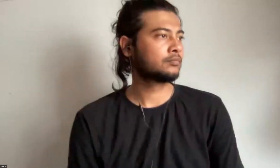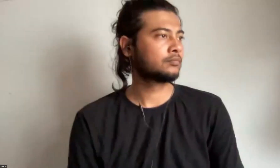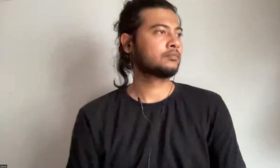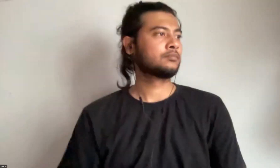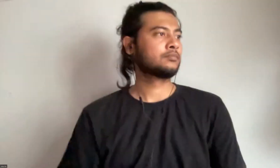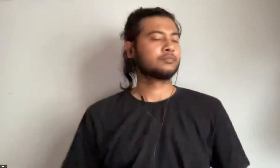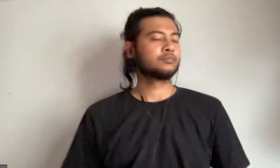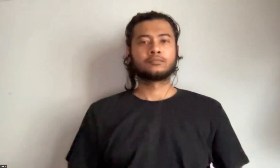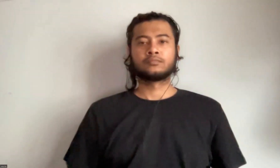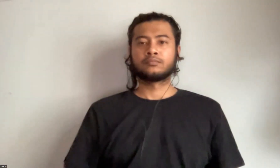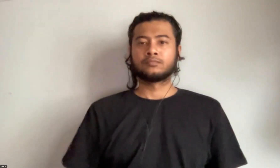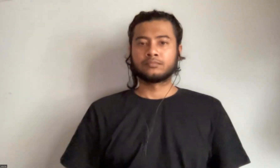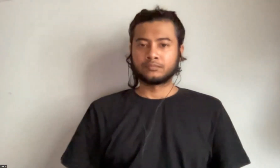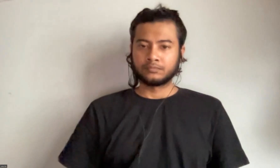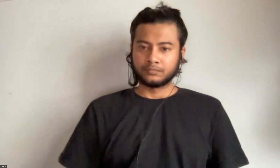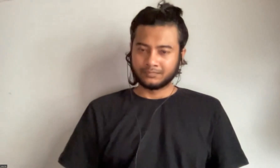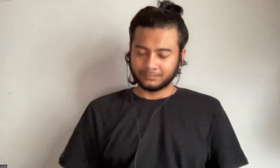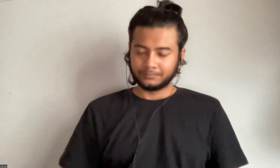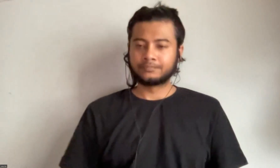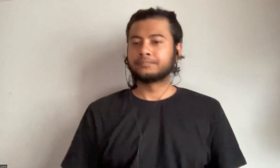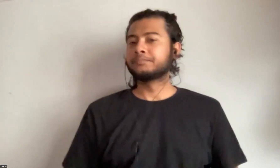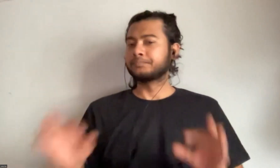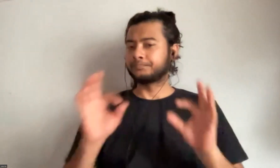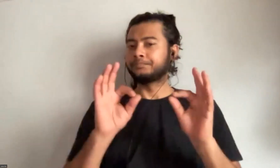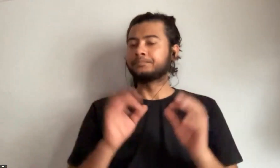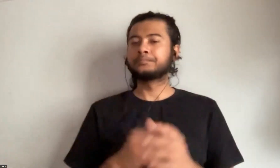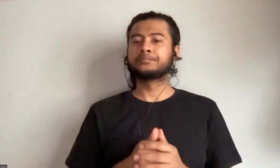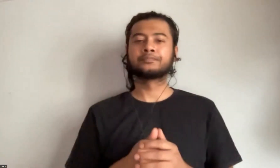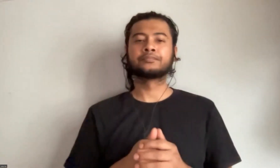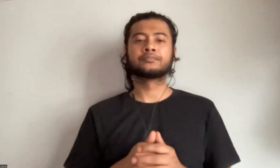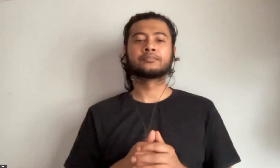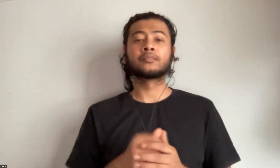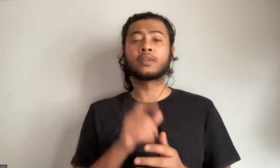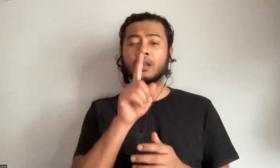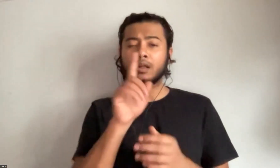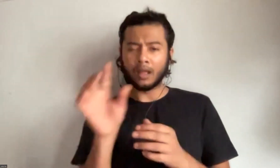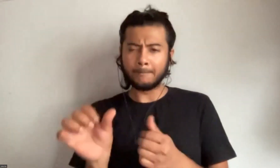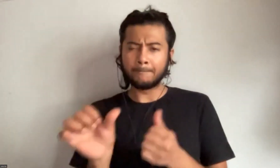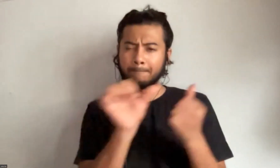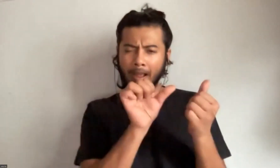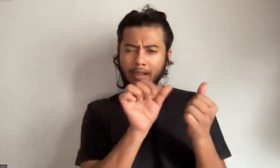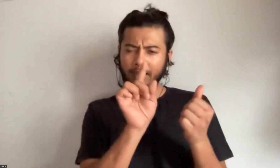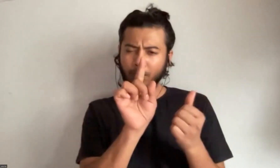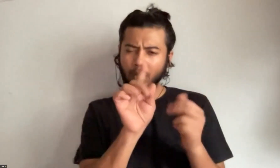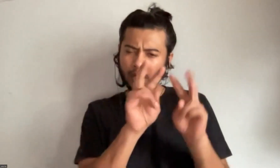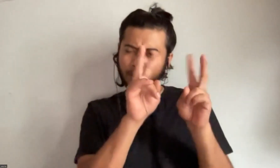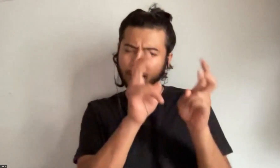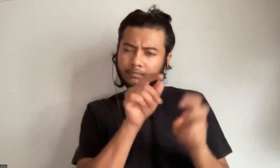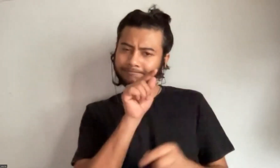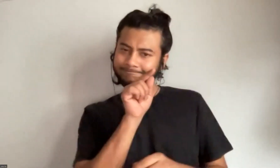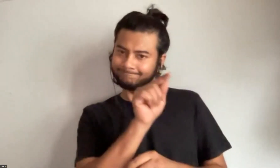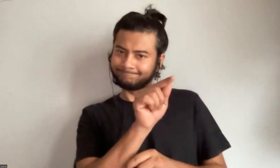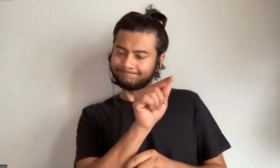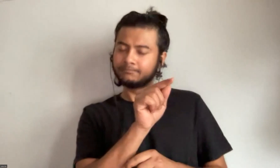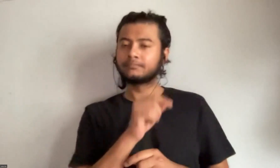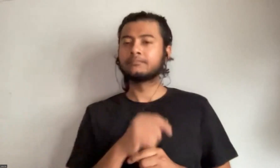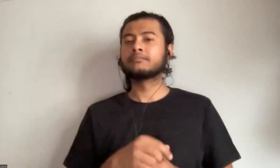Now, coming back to the fact that although this process is recommended to us, and this process